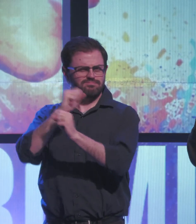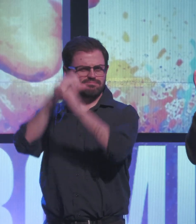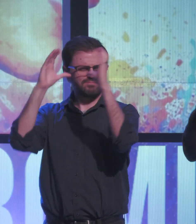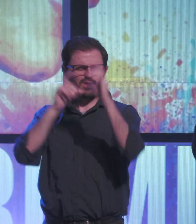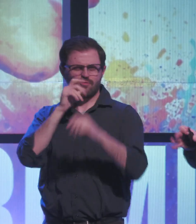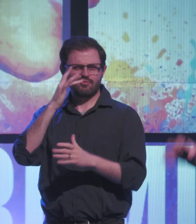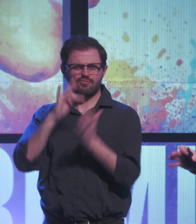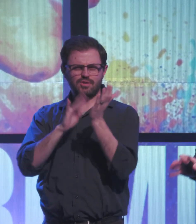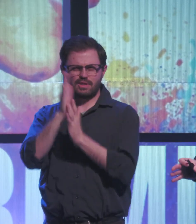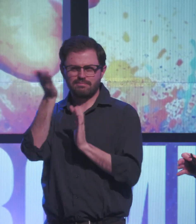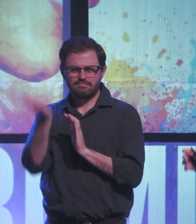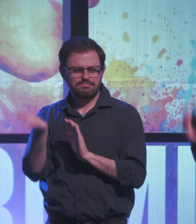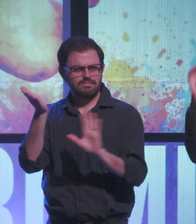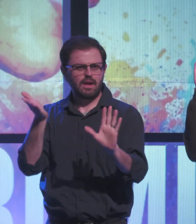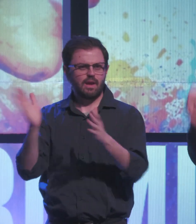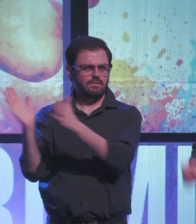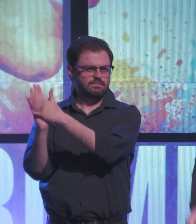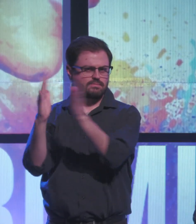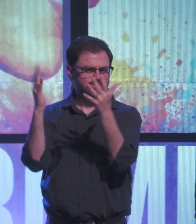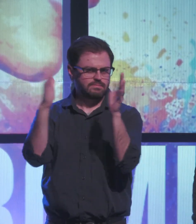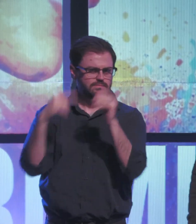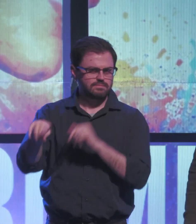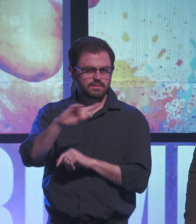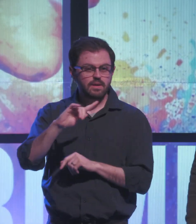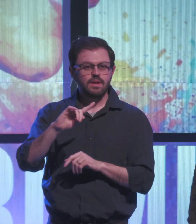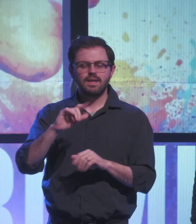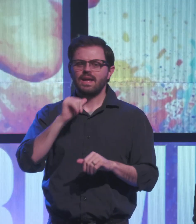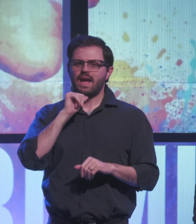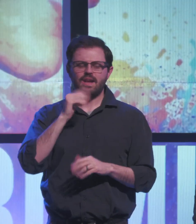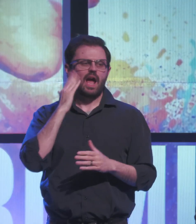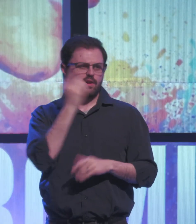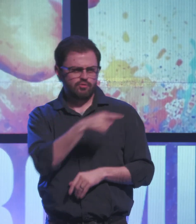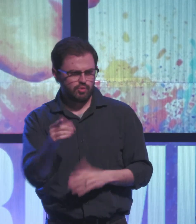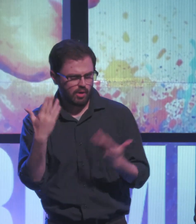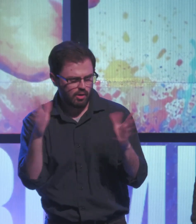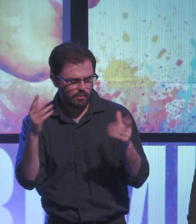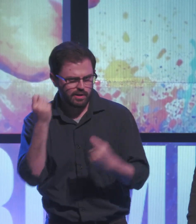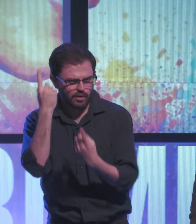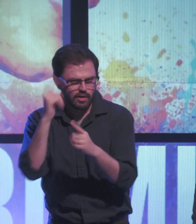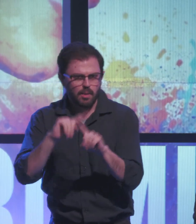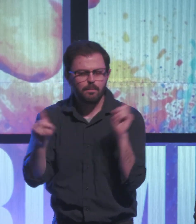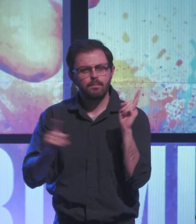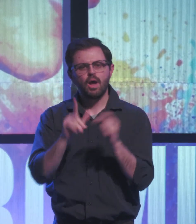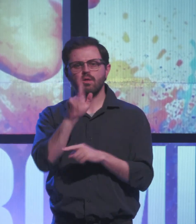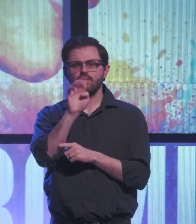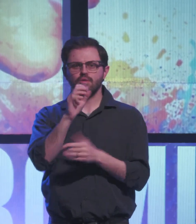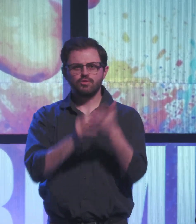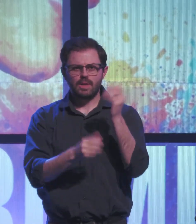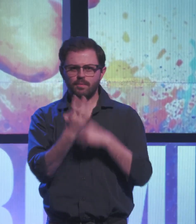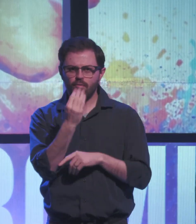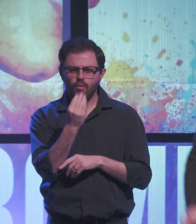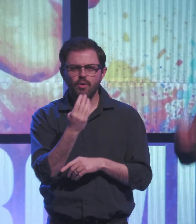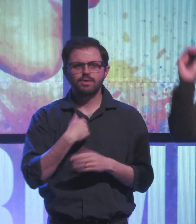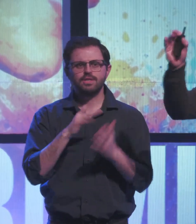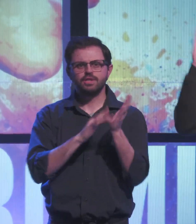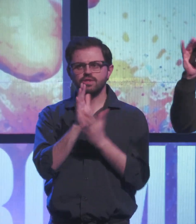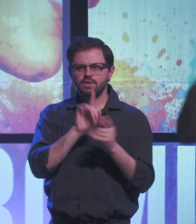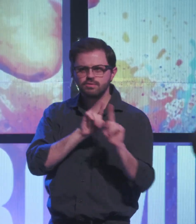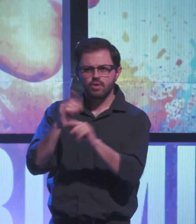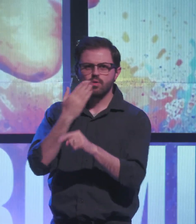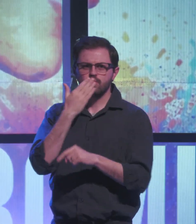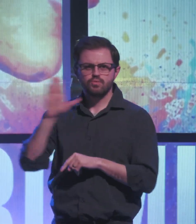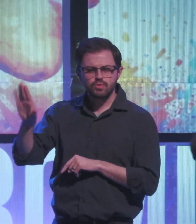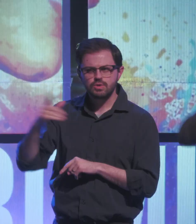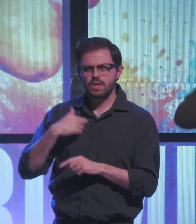So I know I'm preaching to the choir, but Luke chapter 14, Jesus is coming into Jerusalem. He looks over, he weeps, and he says, "You do